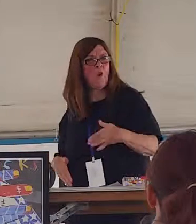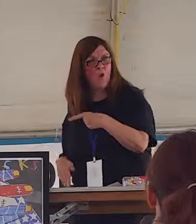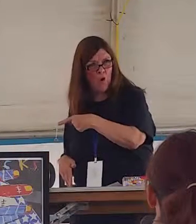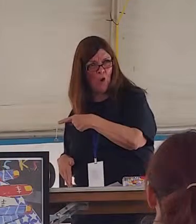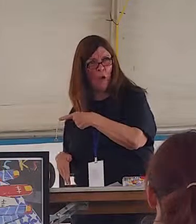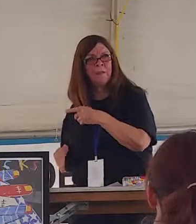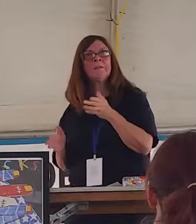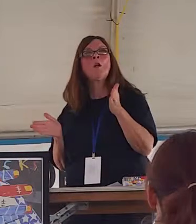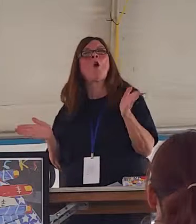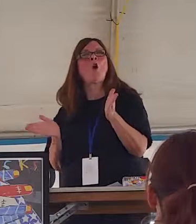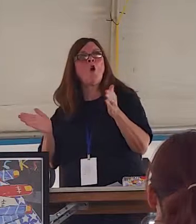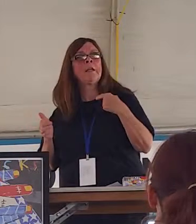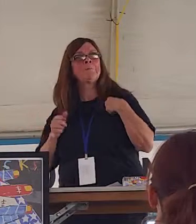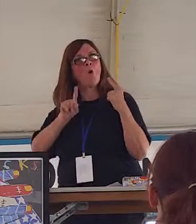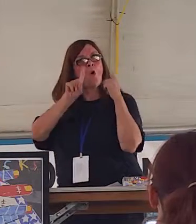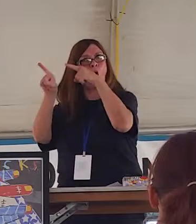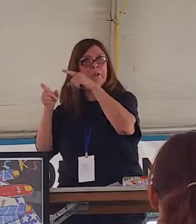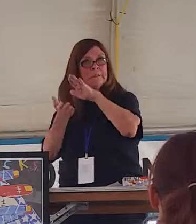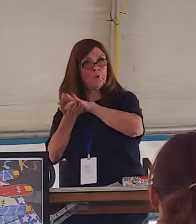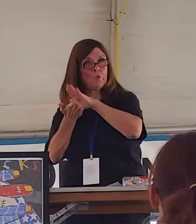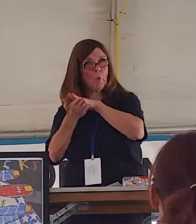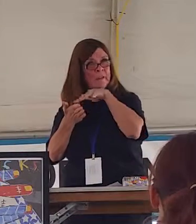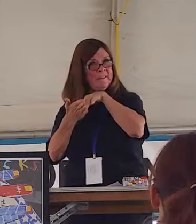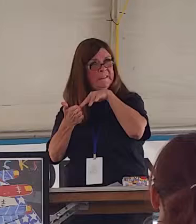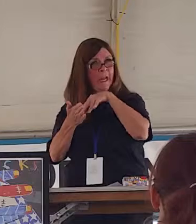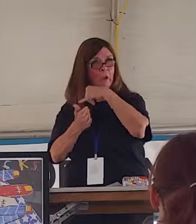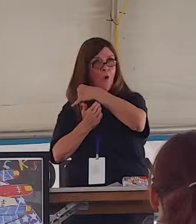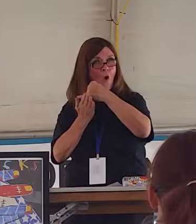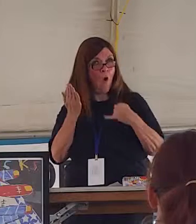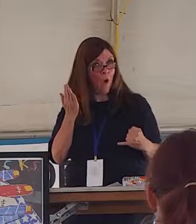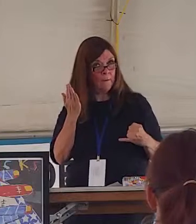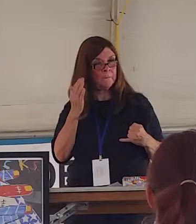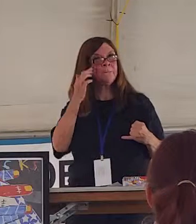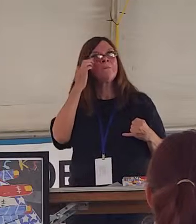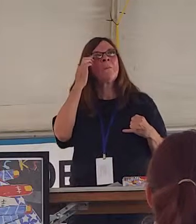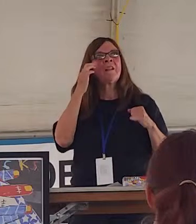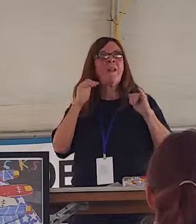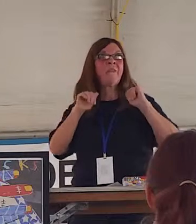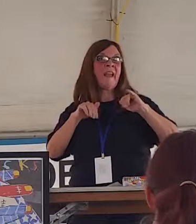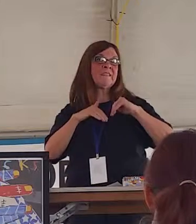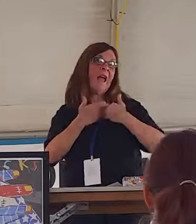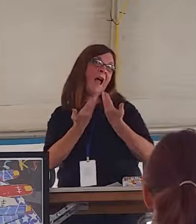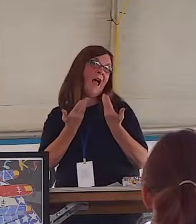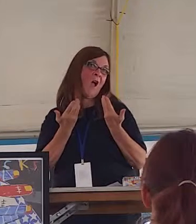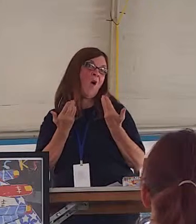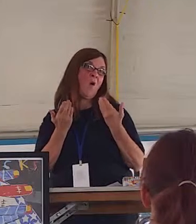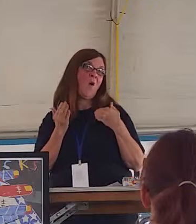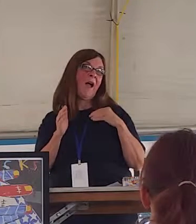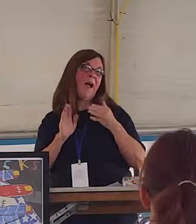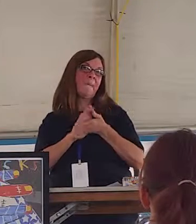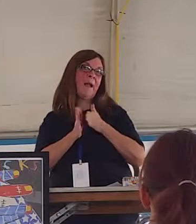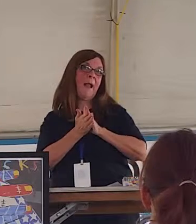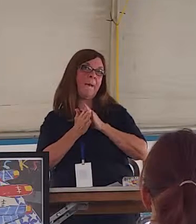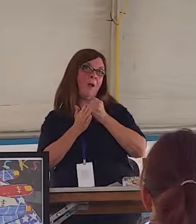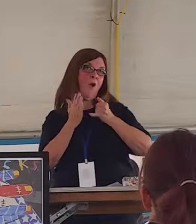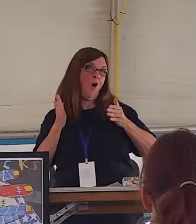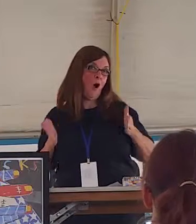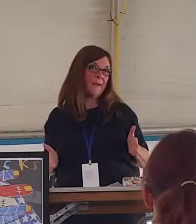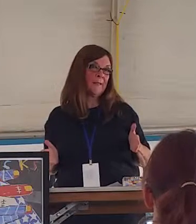My parents really encouraged me. They encouraged me to go to school and study art, and that's how I became an